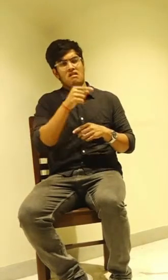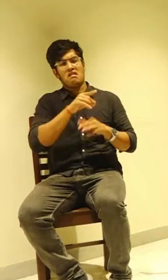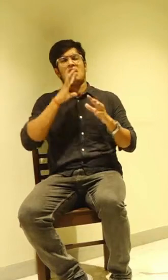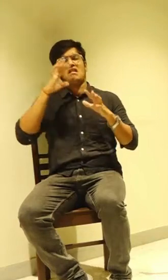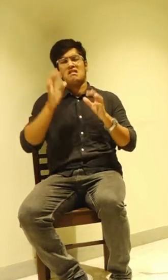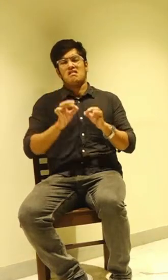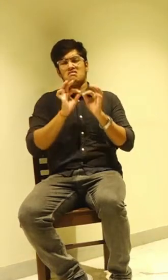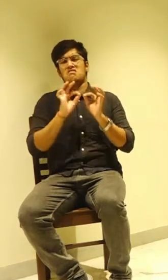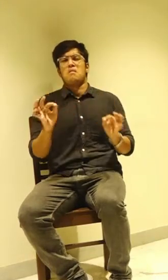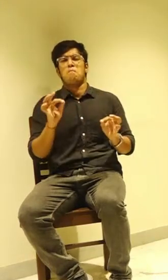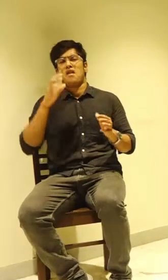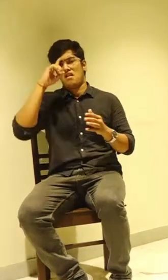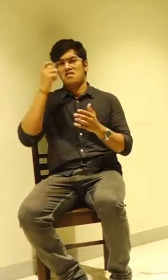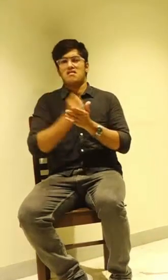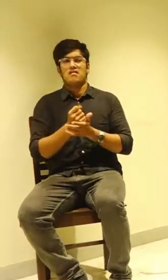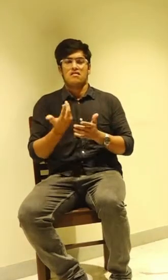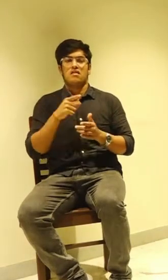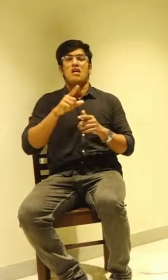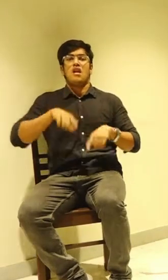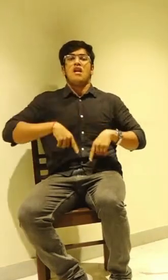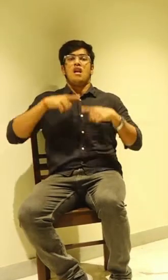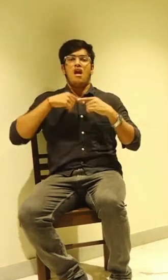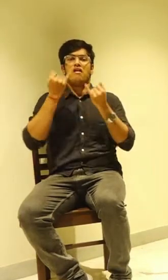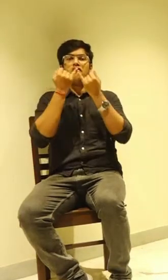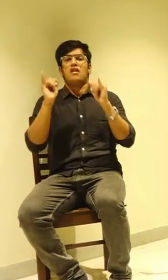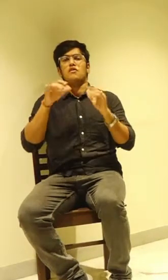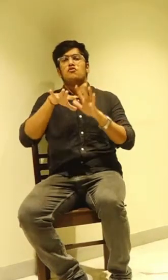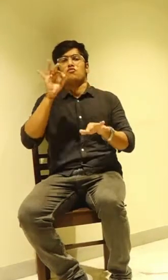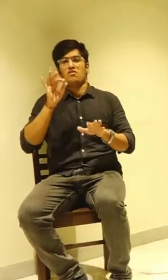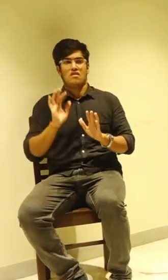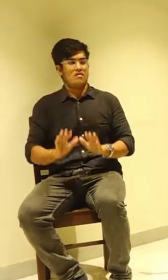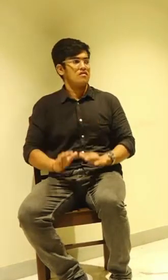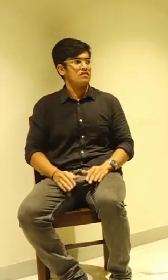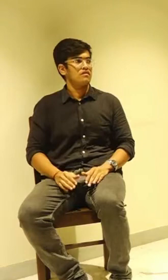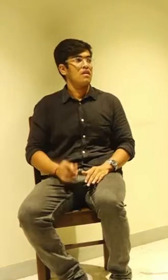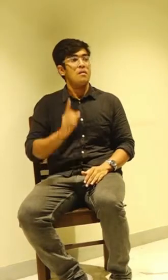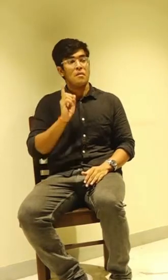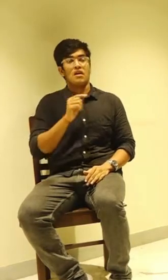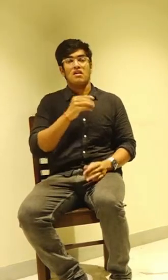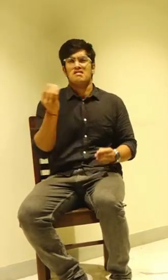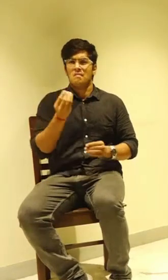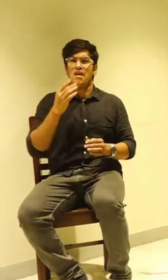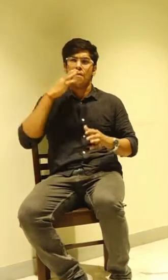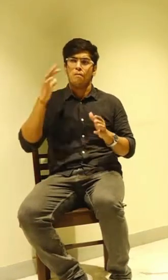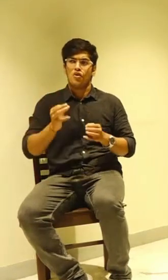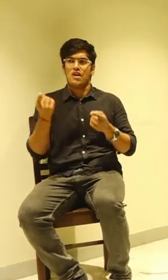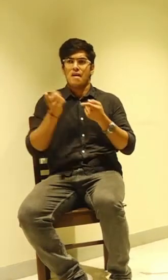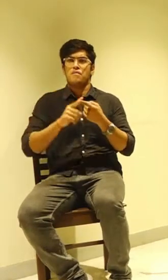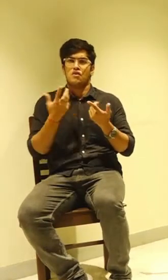decision-making process that ultimately life and liberty was chosen. But something important happened in August 47, which relates